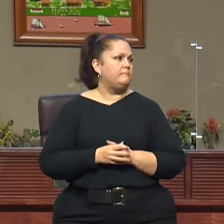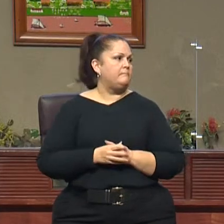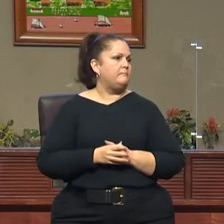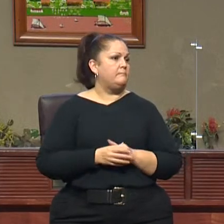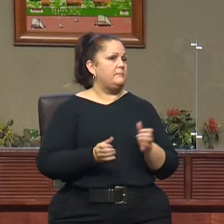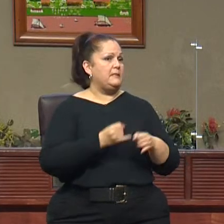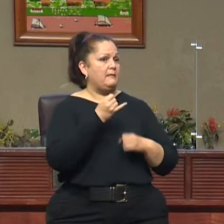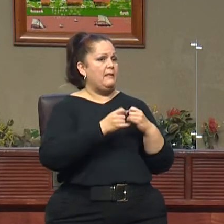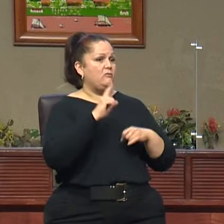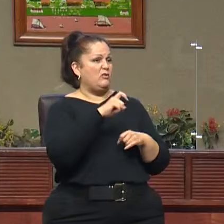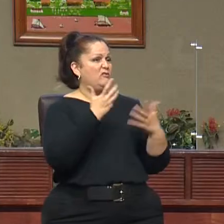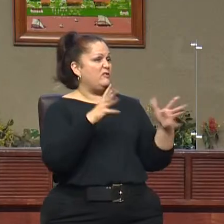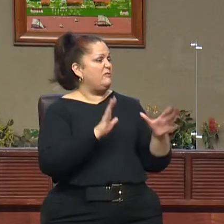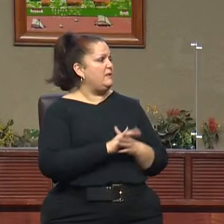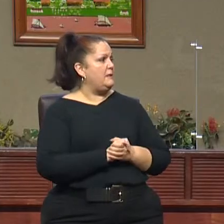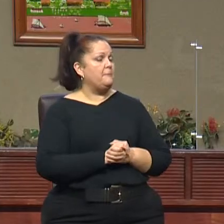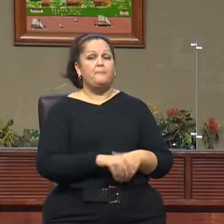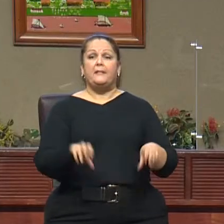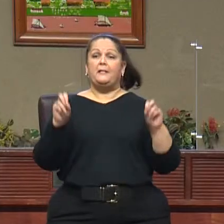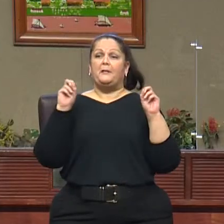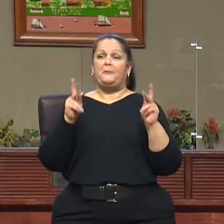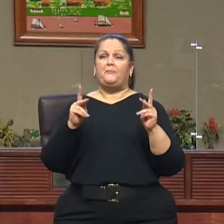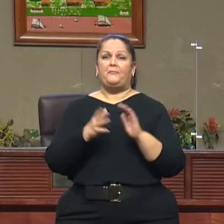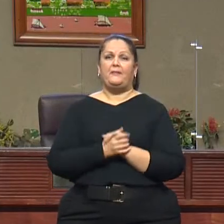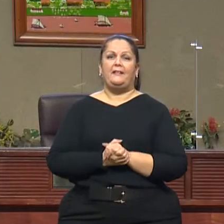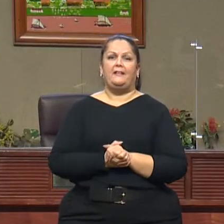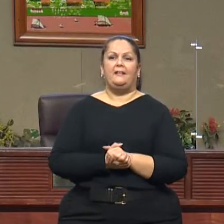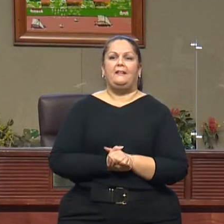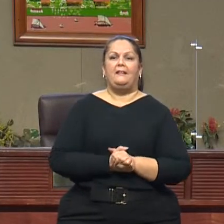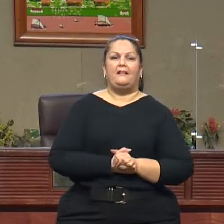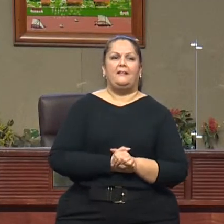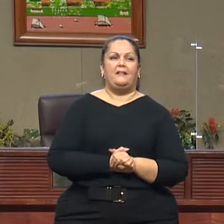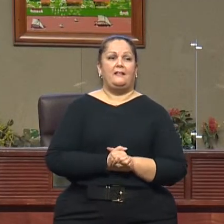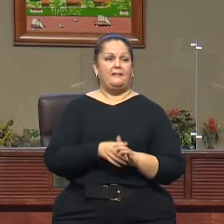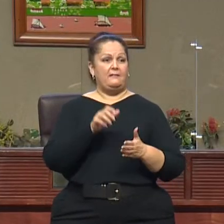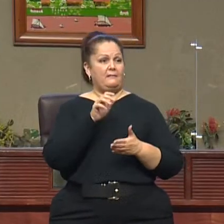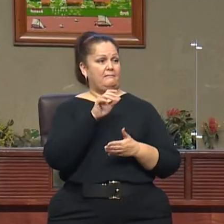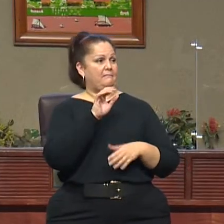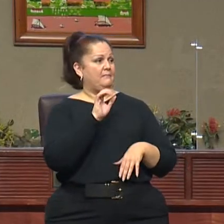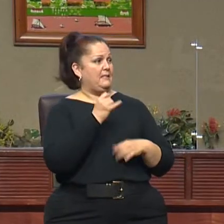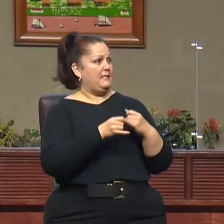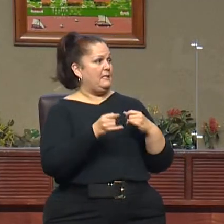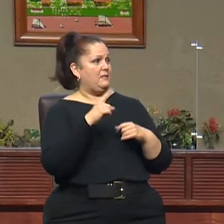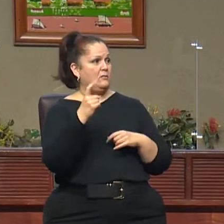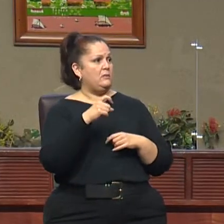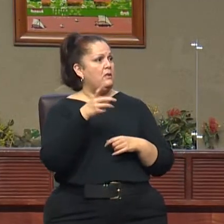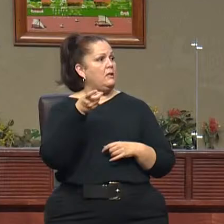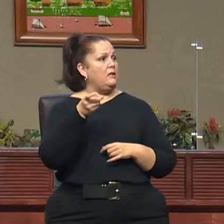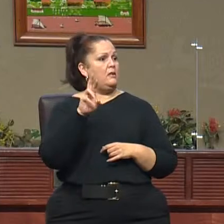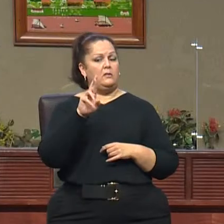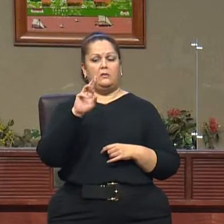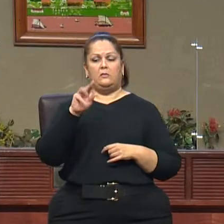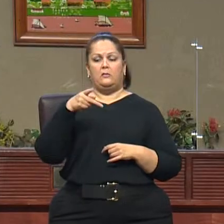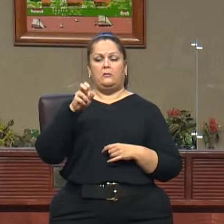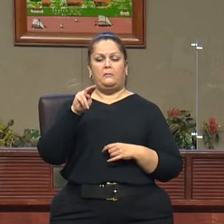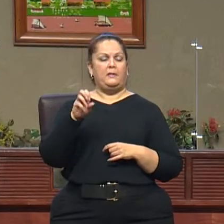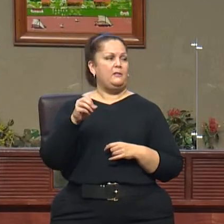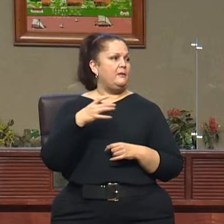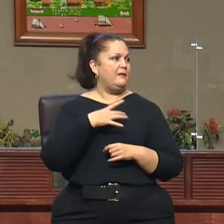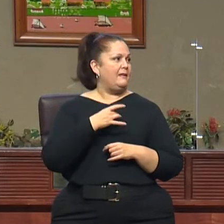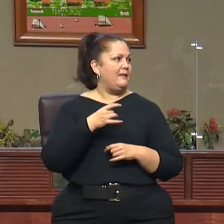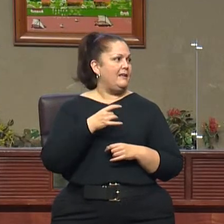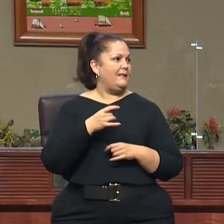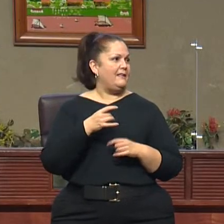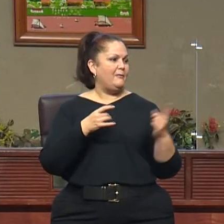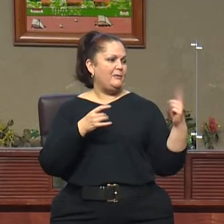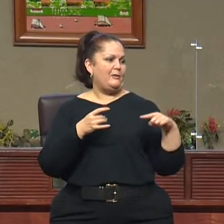question. Okay. Well, since that was the last question, Dr. Pino, I like when you come, they don't ask